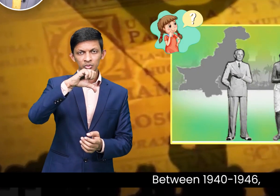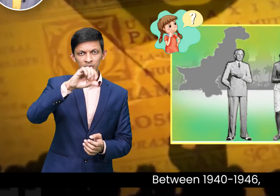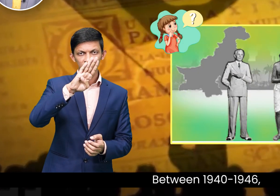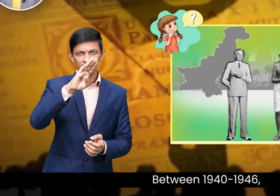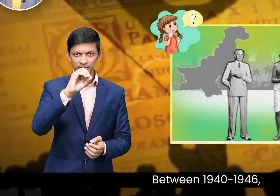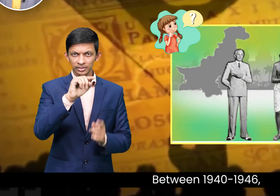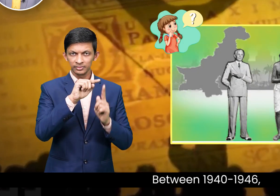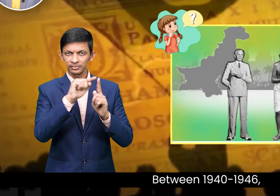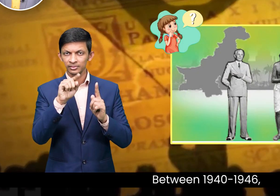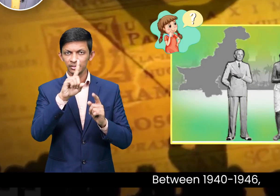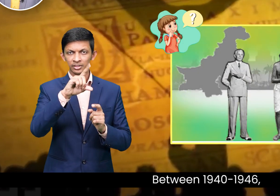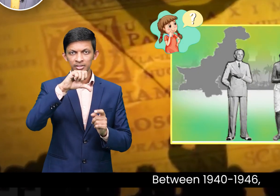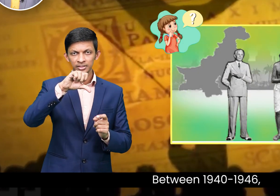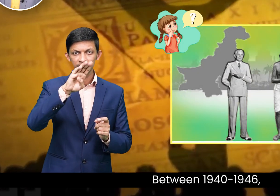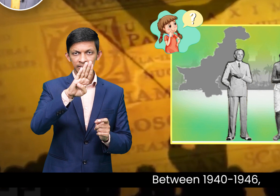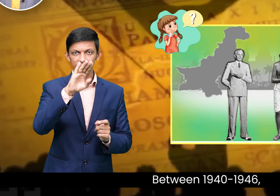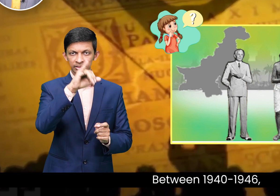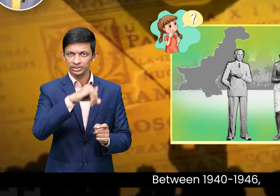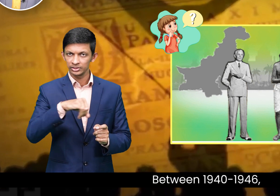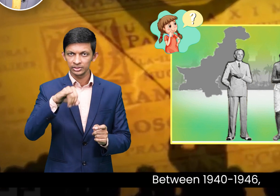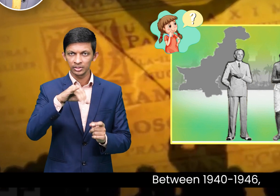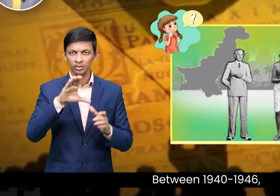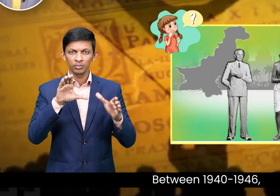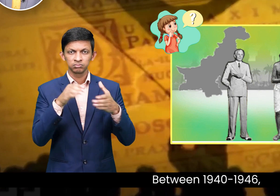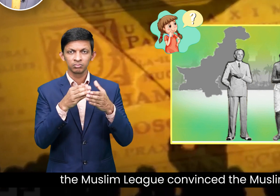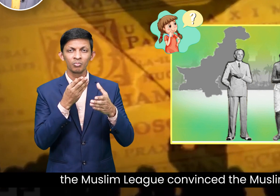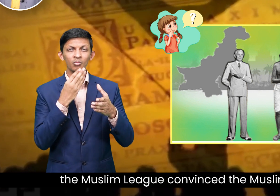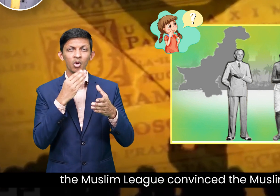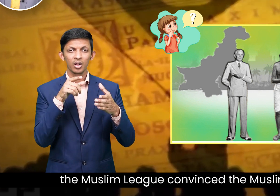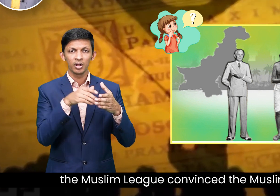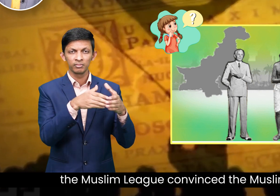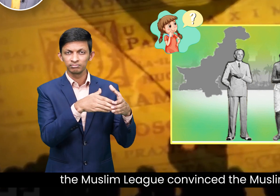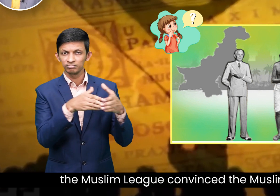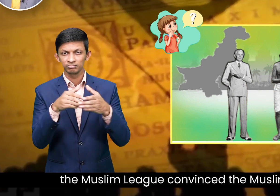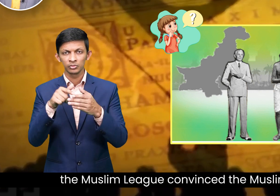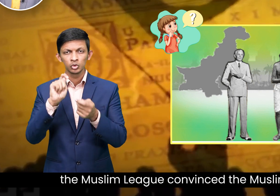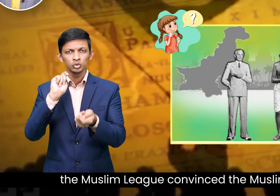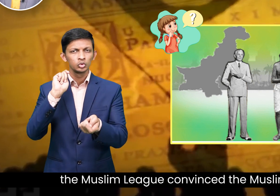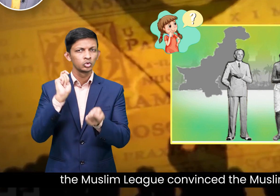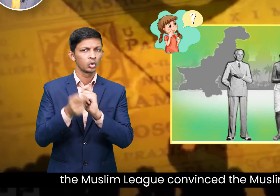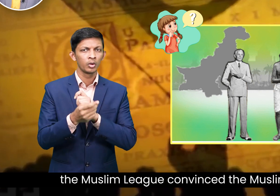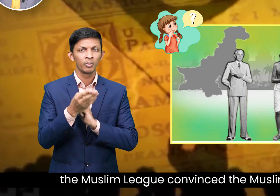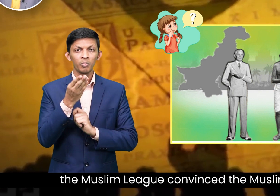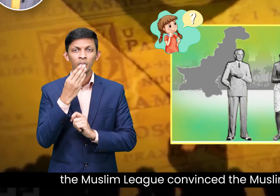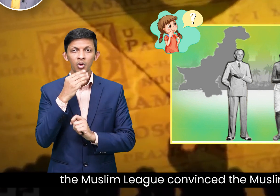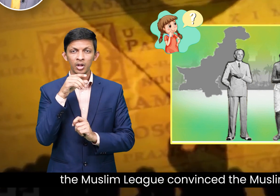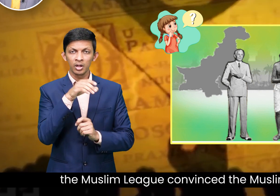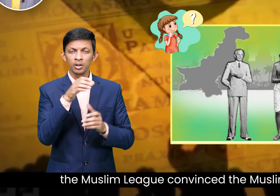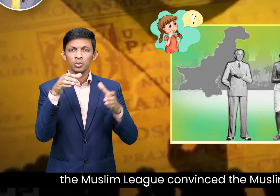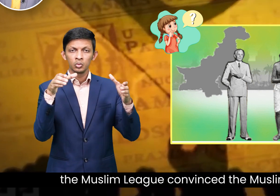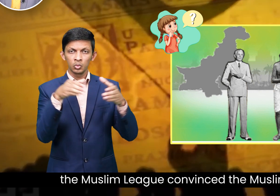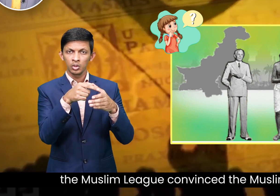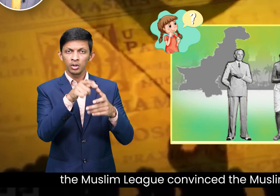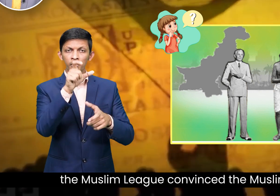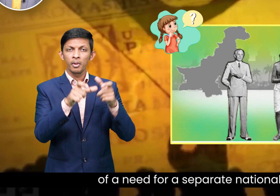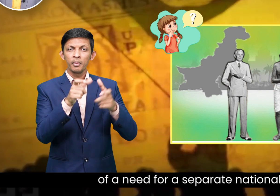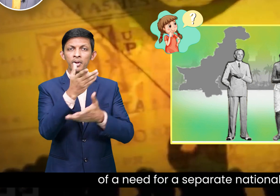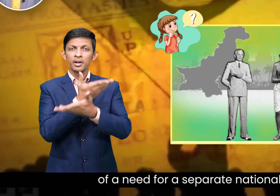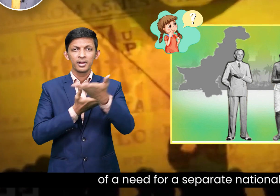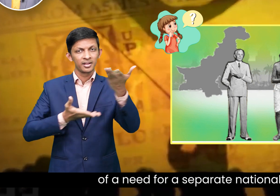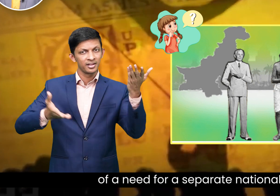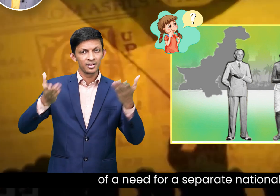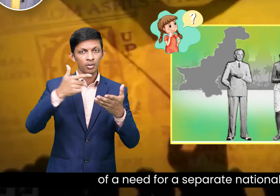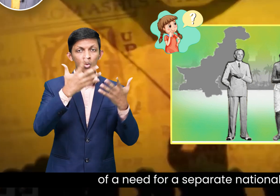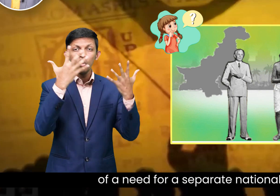Between 1940 to 1946, the Muslim League convinced the Muslim population of